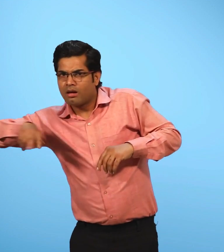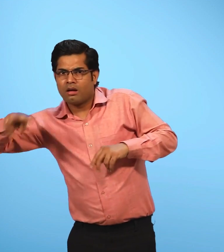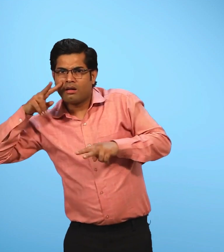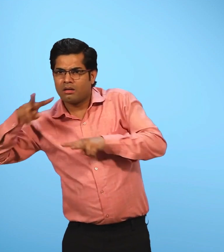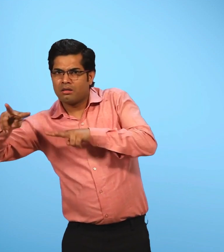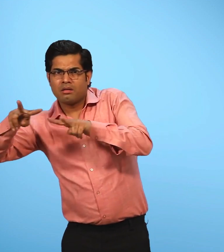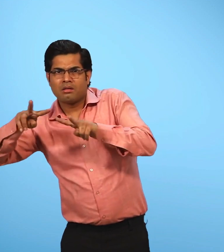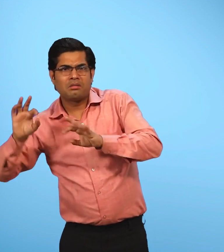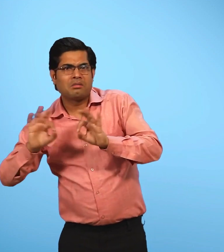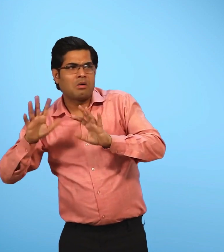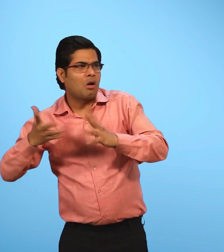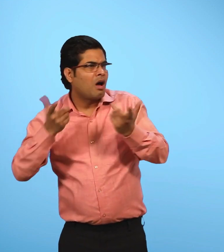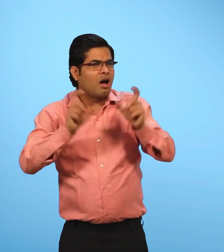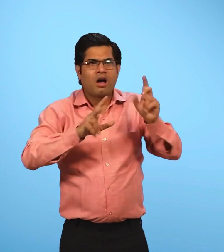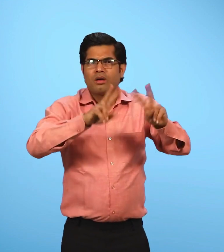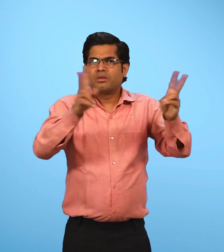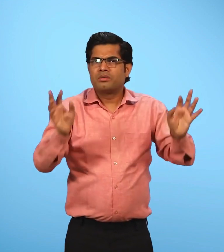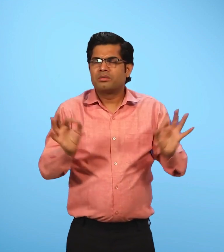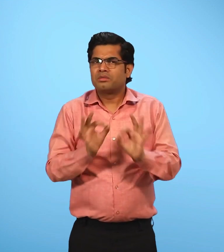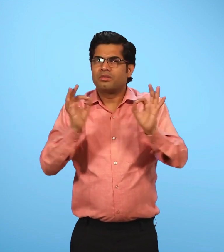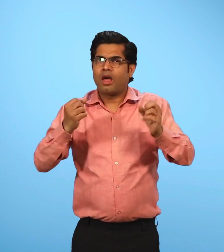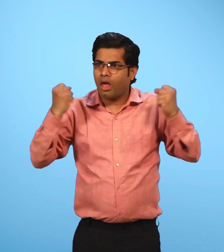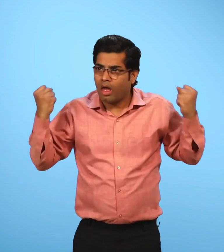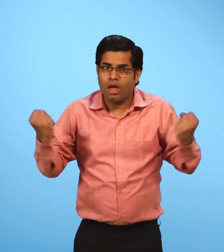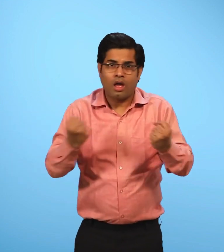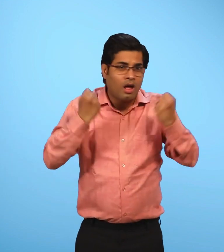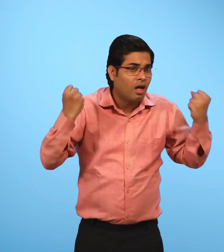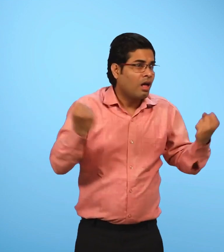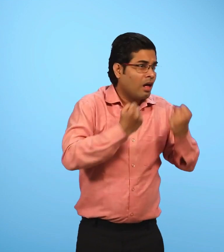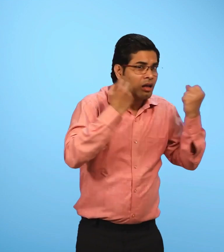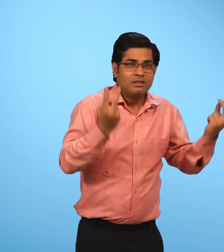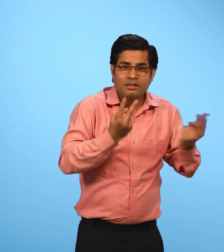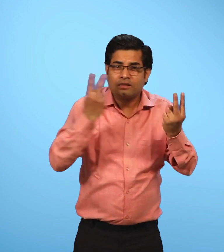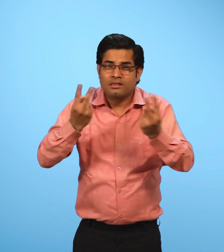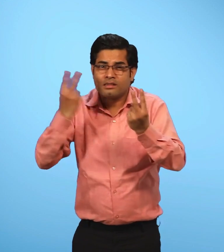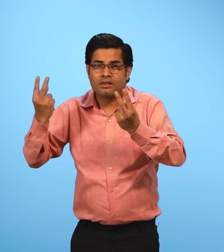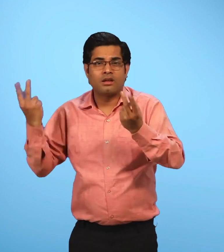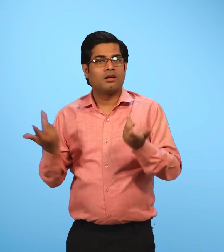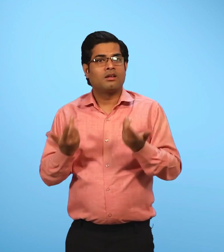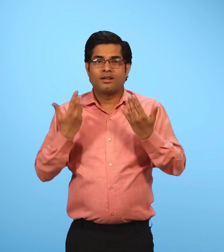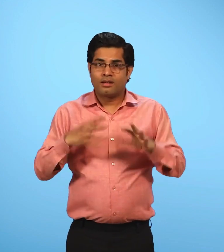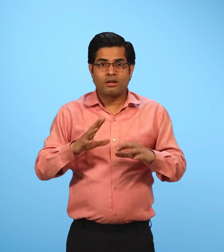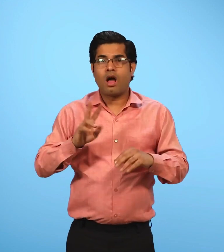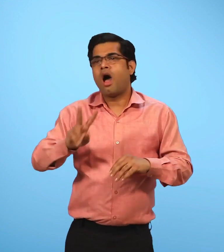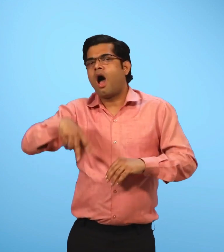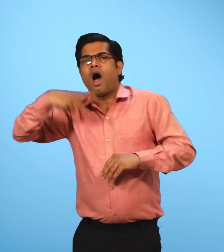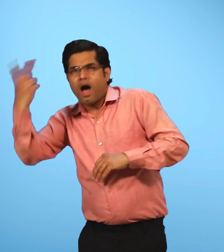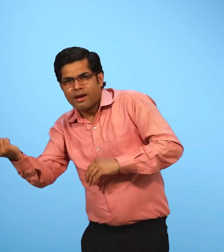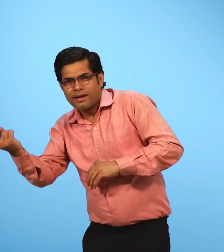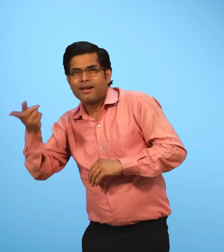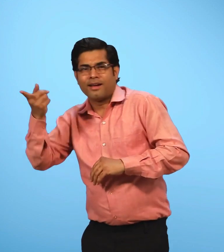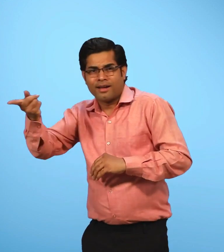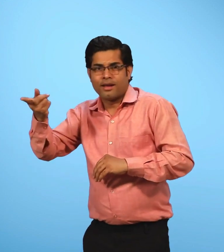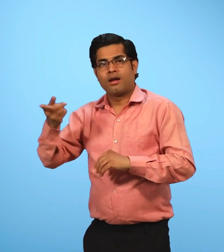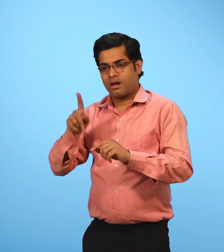look down. I went up the shore and down the shore, but